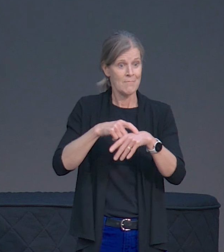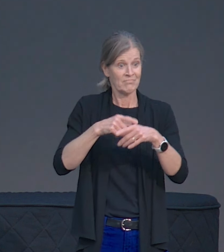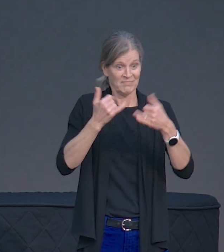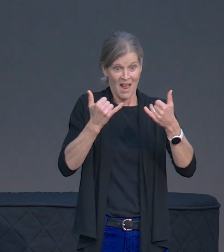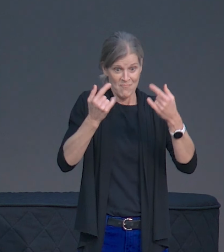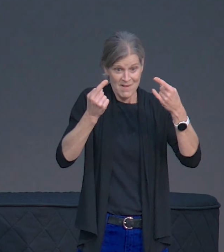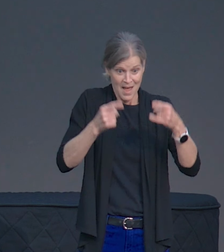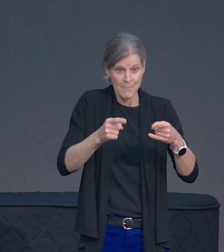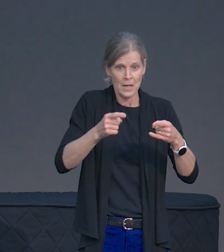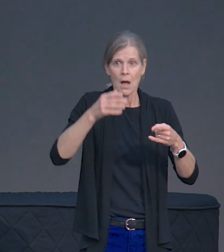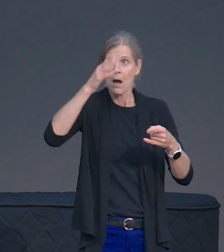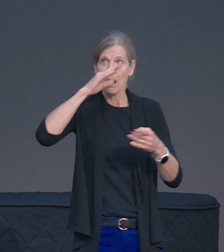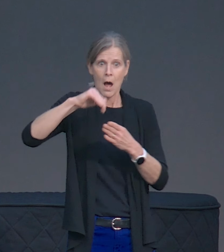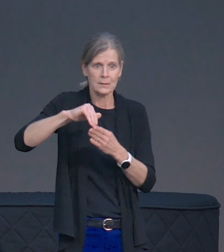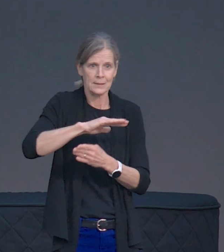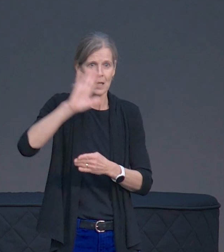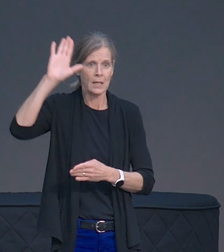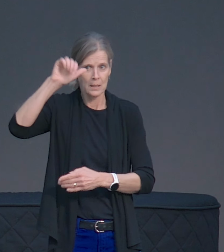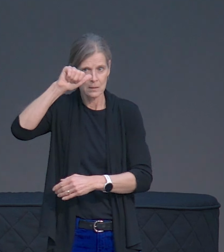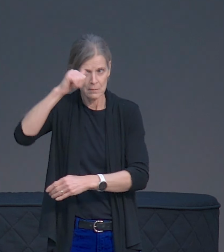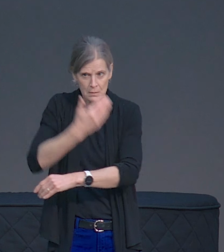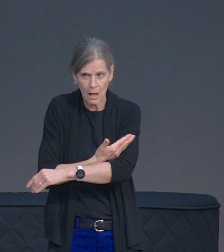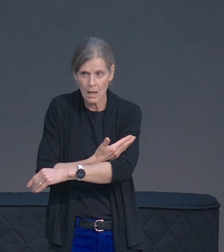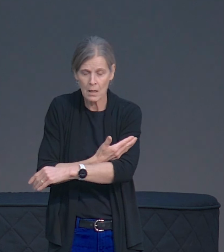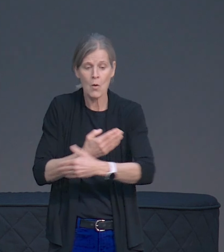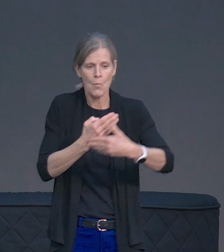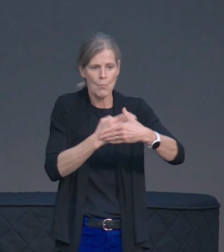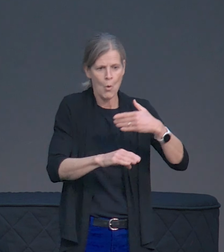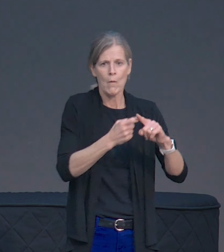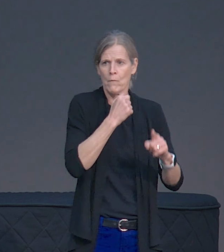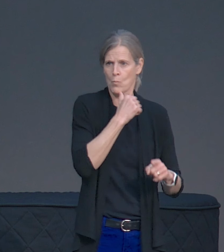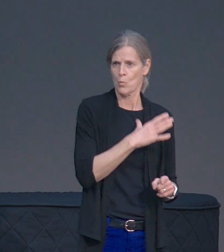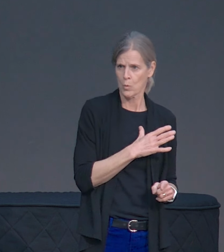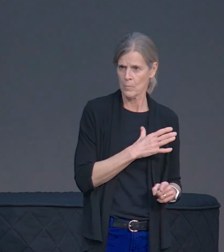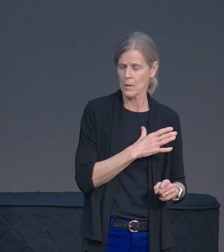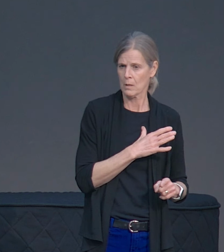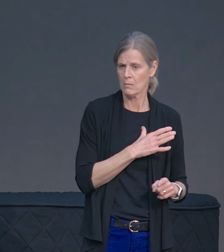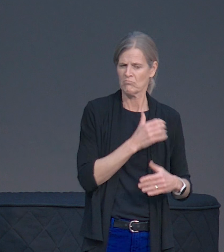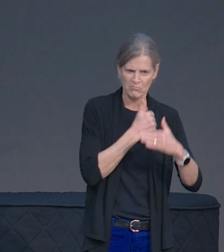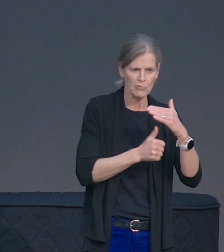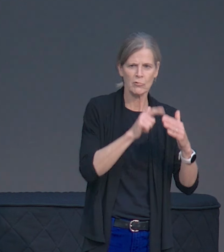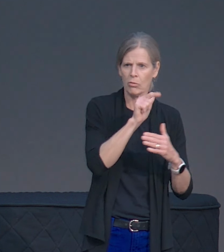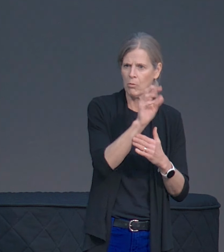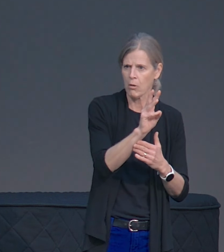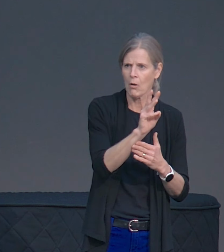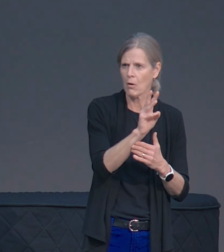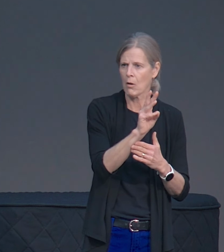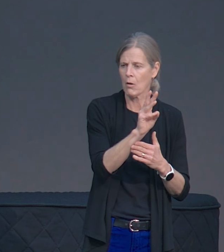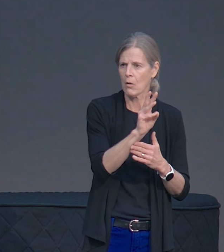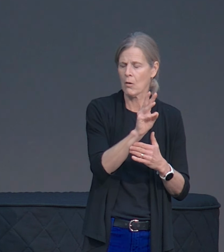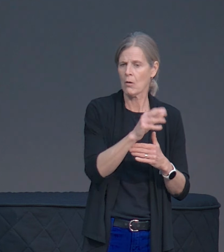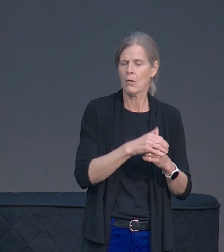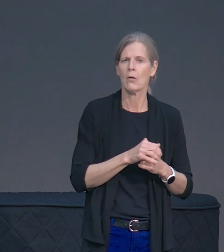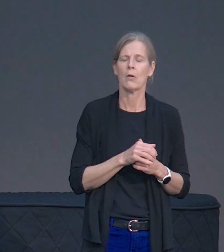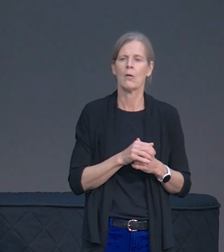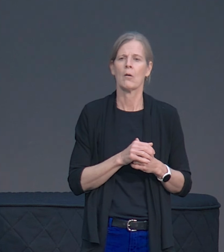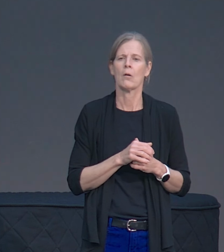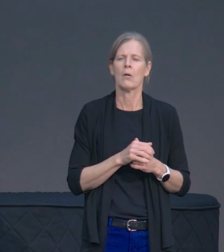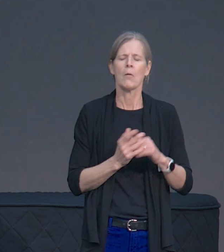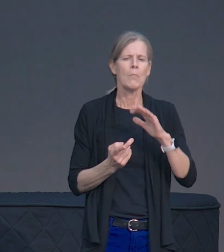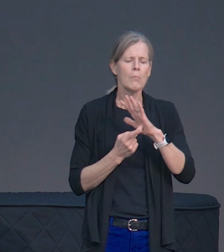God Sent Forth His Son Born Of A Woman Born Under The Law Or Consider The Words Of